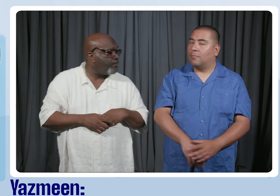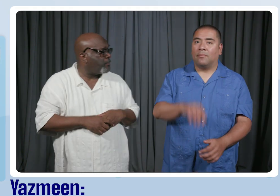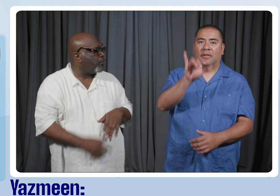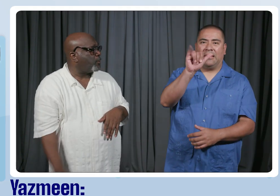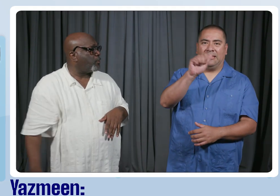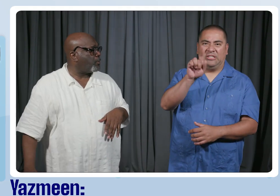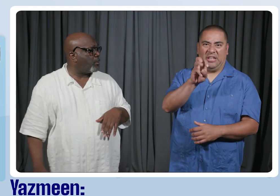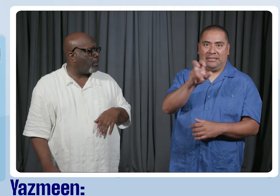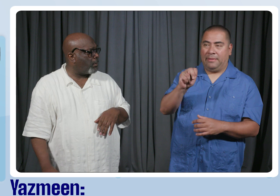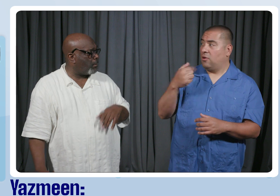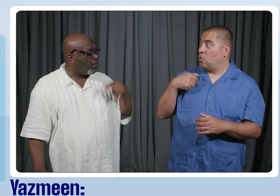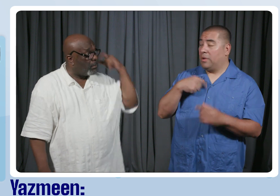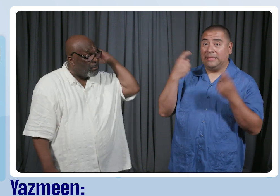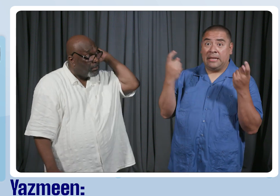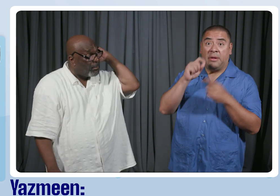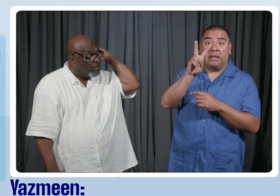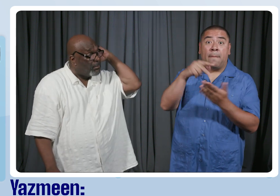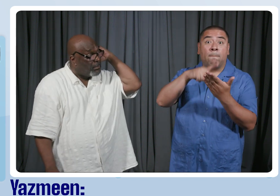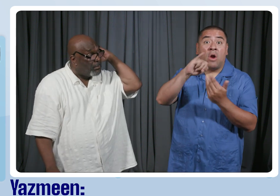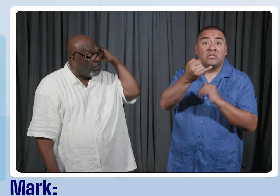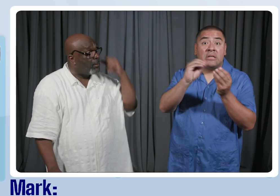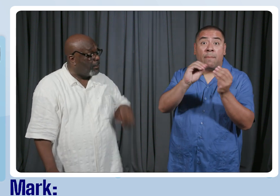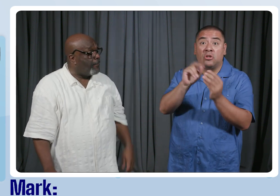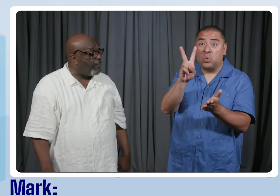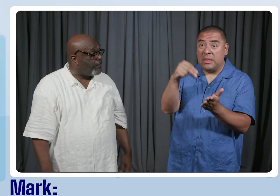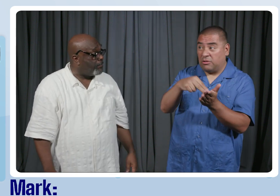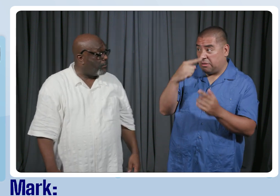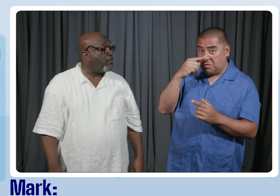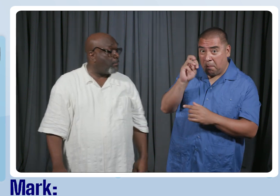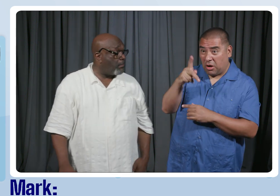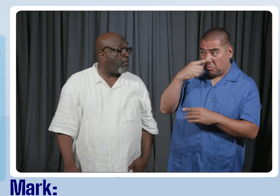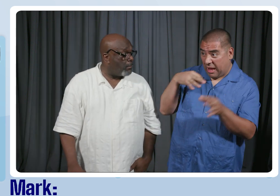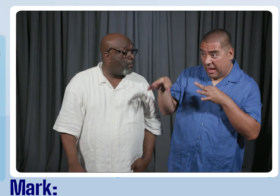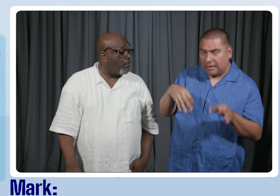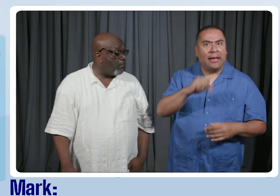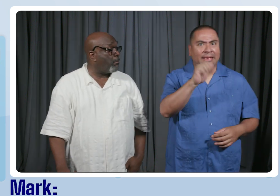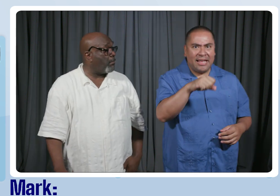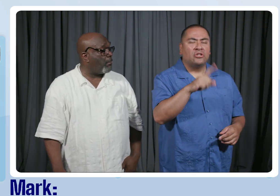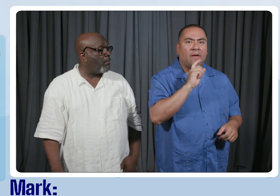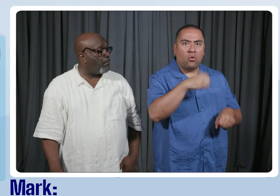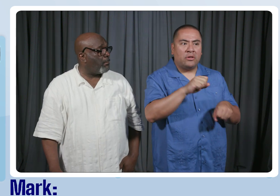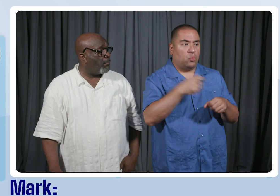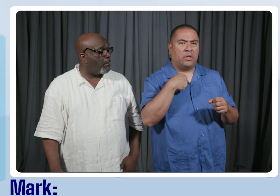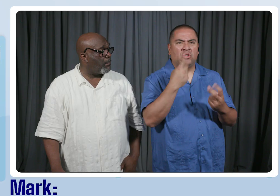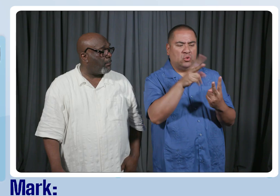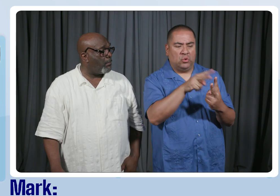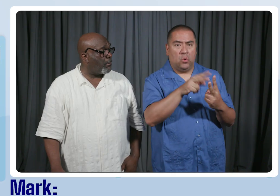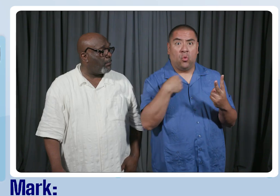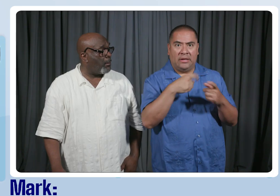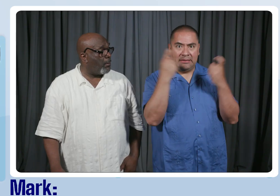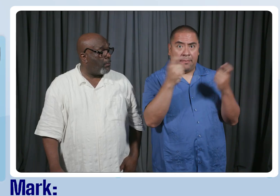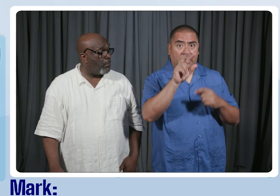2000th project. And Mark, you can elaborate a little bit more on that. Sure. So it's actually twofold. That we are celebrating 35 years